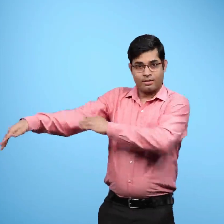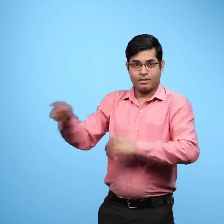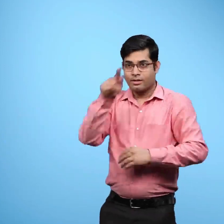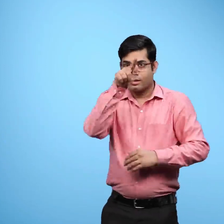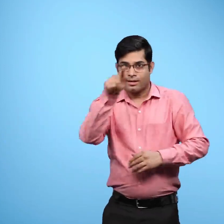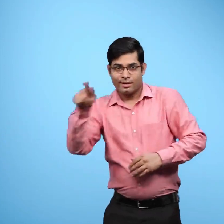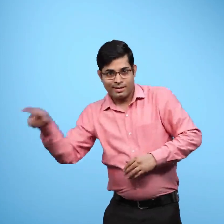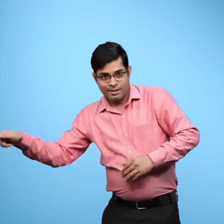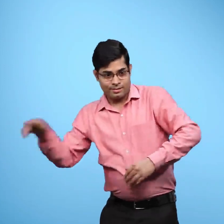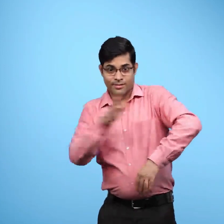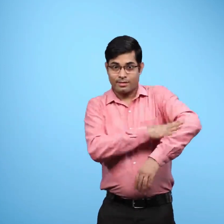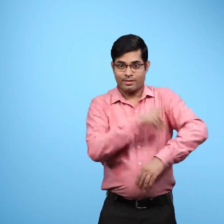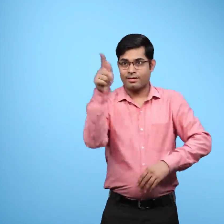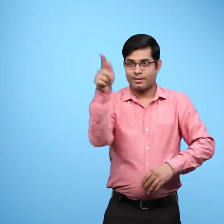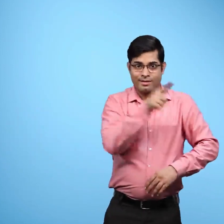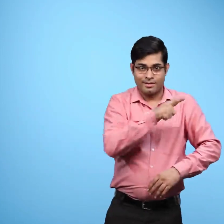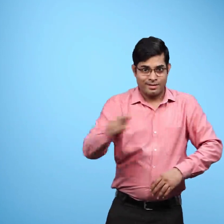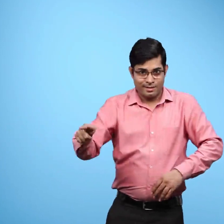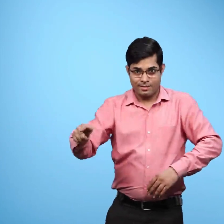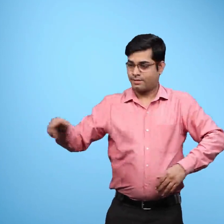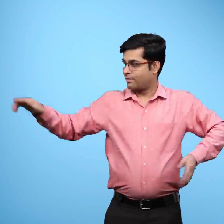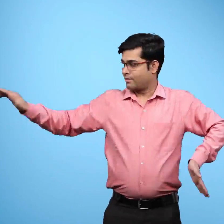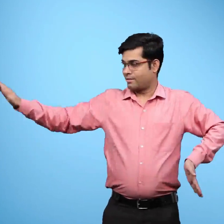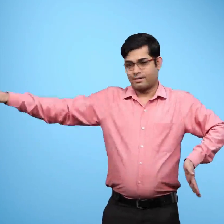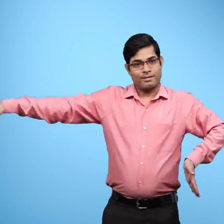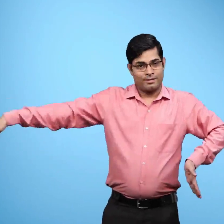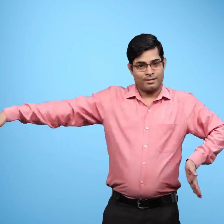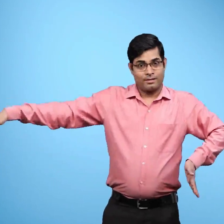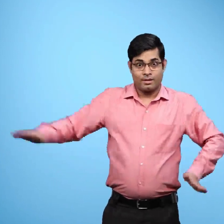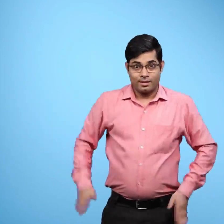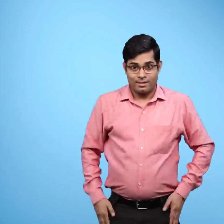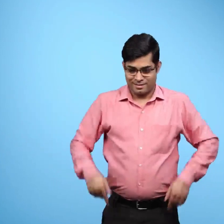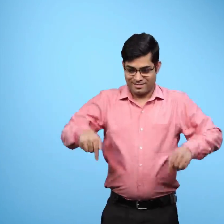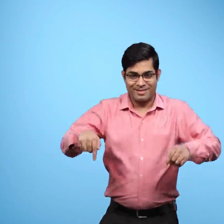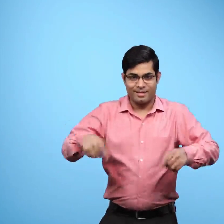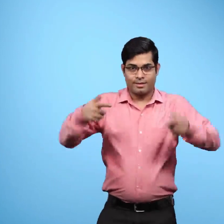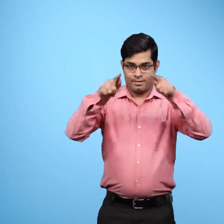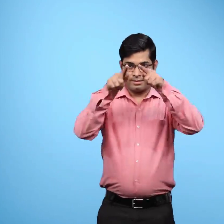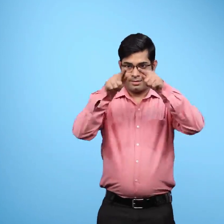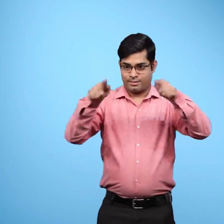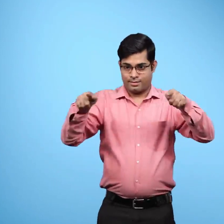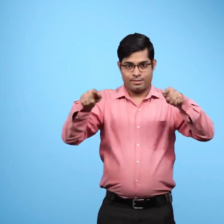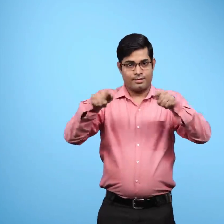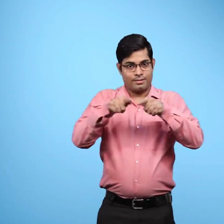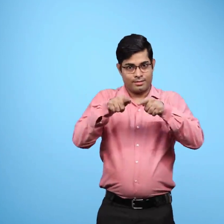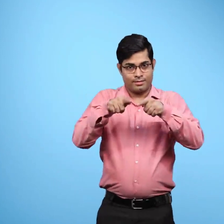elbow. The right hand is bent down towards the ground from the wrist and palm is facing the